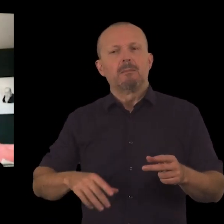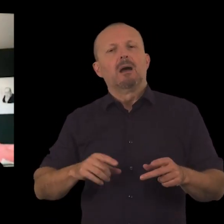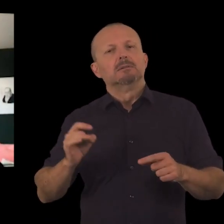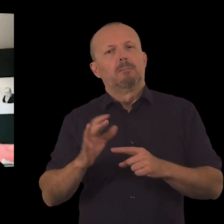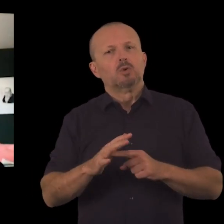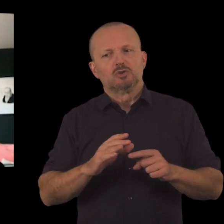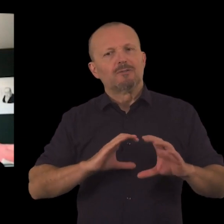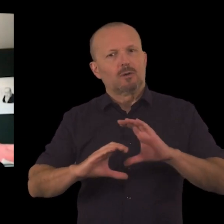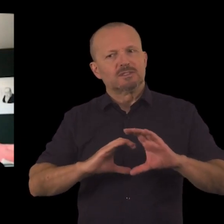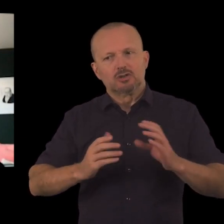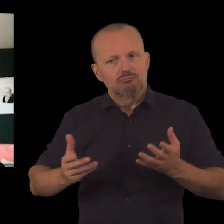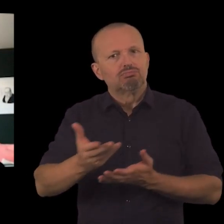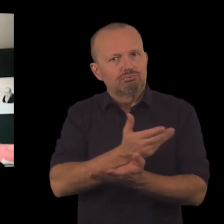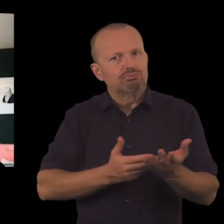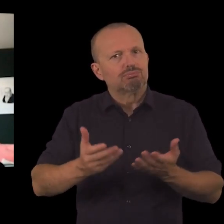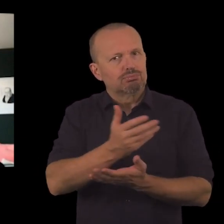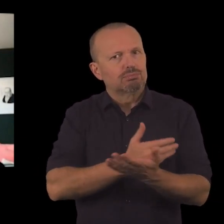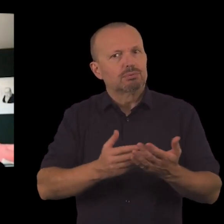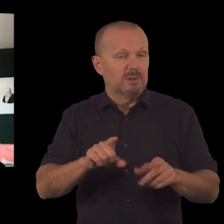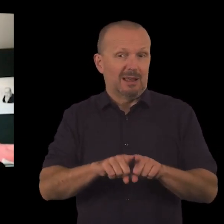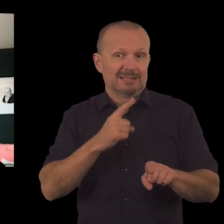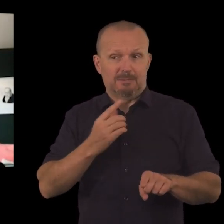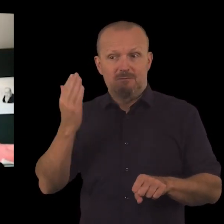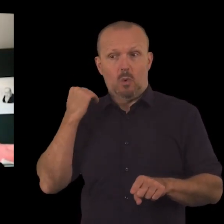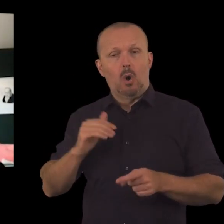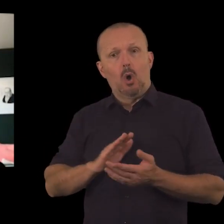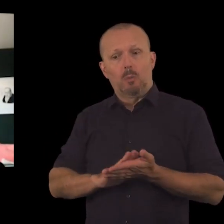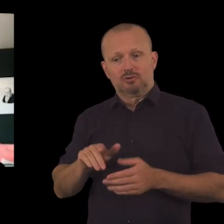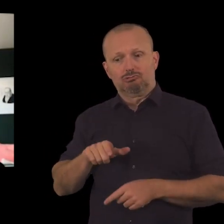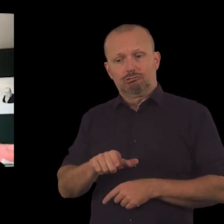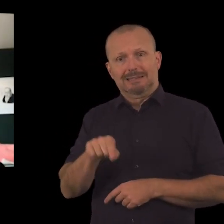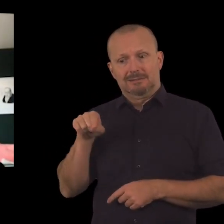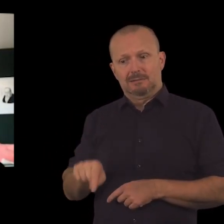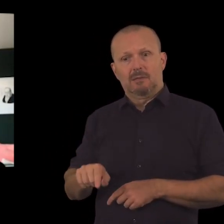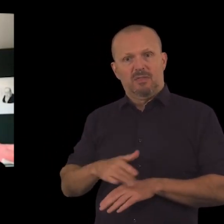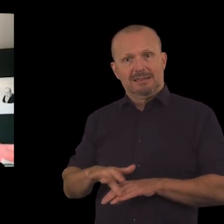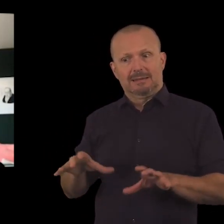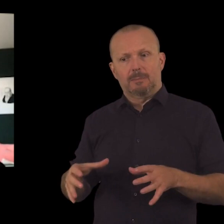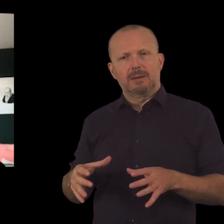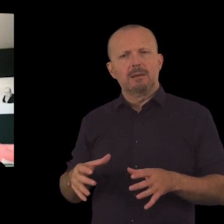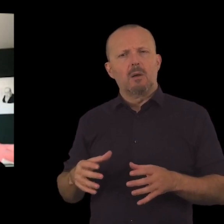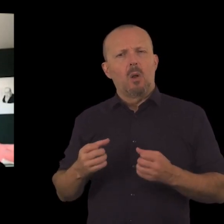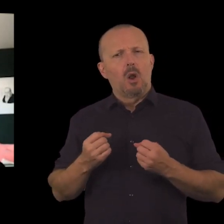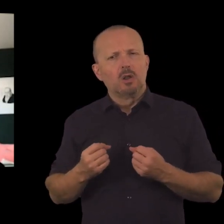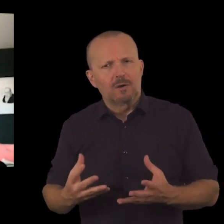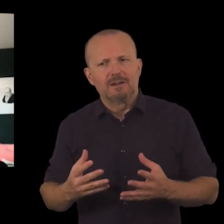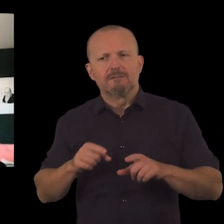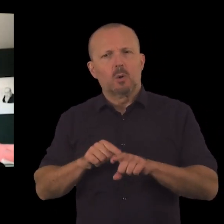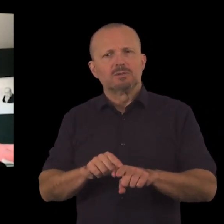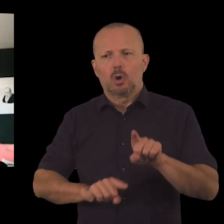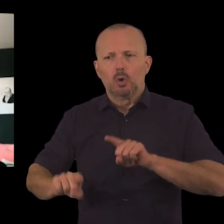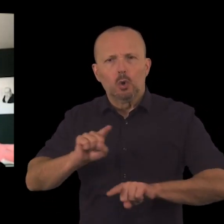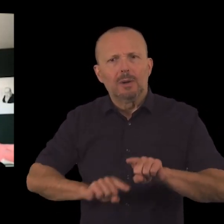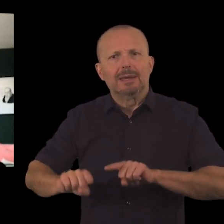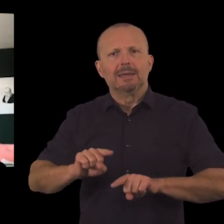conversation. And like I was saying earlier, so much of the work we do at Hobson Street is around hui, and it's